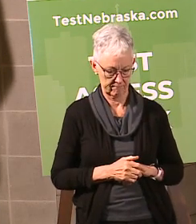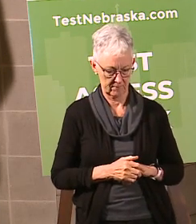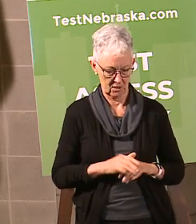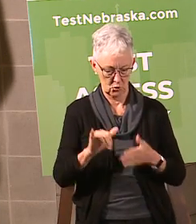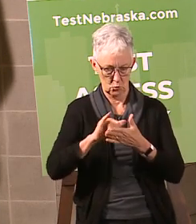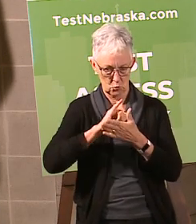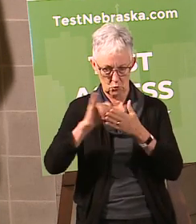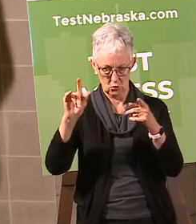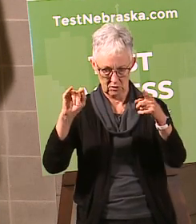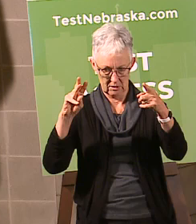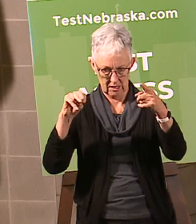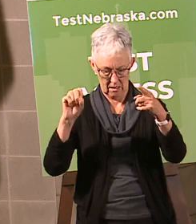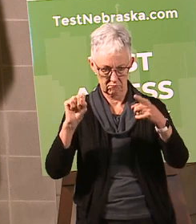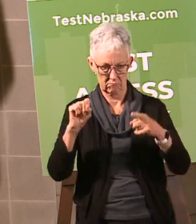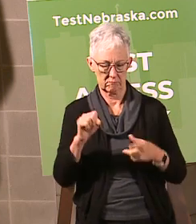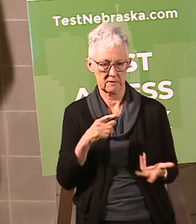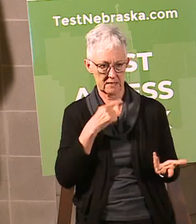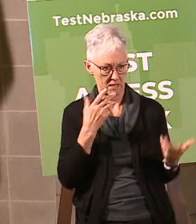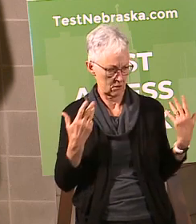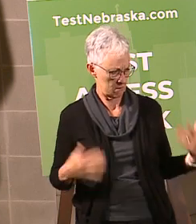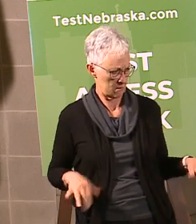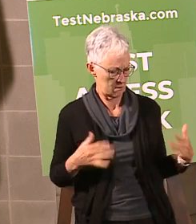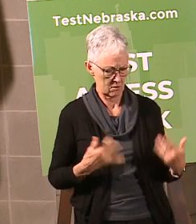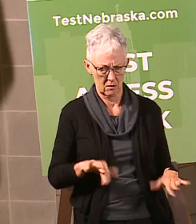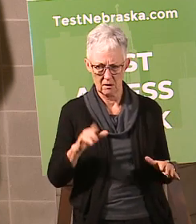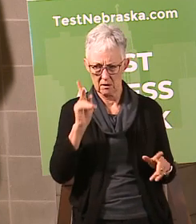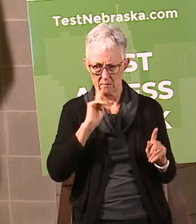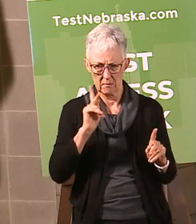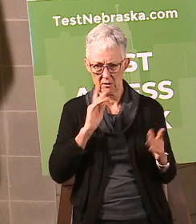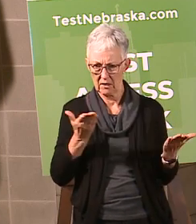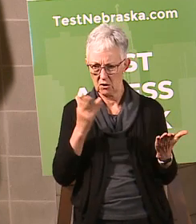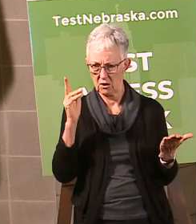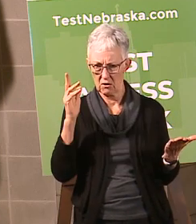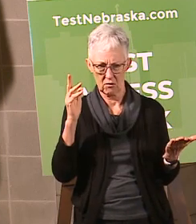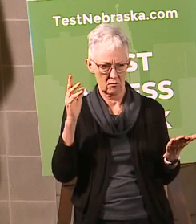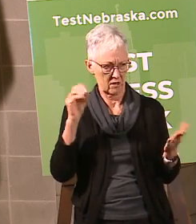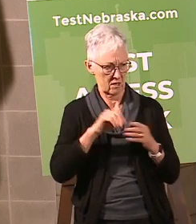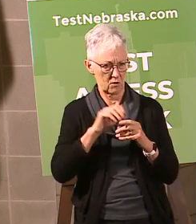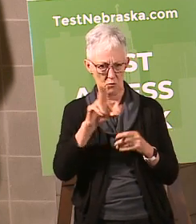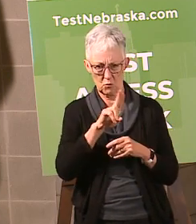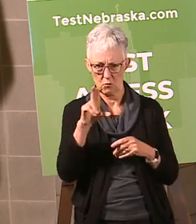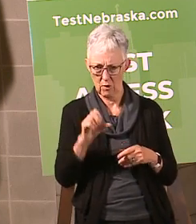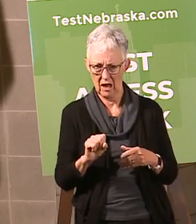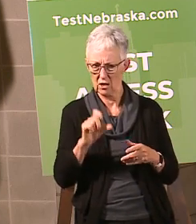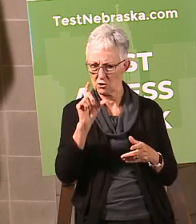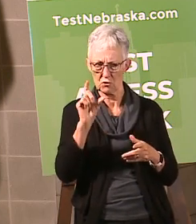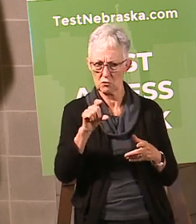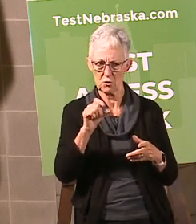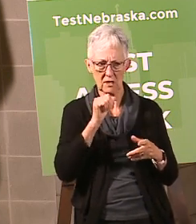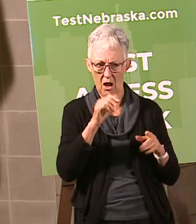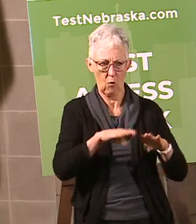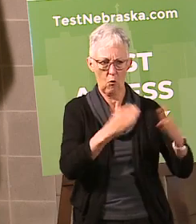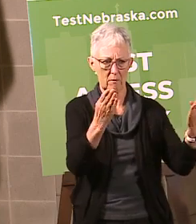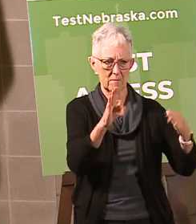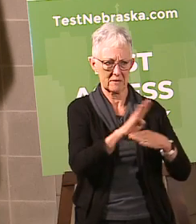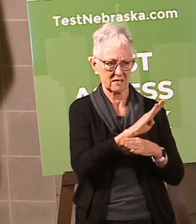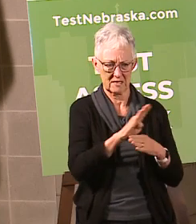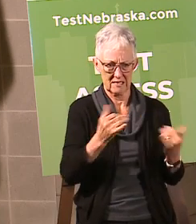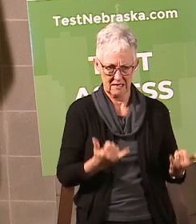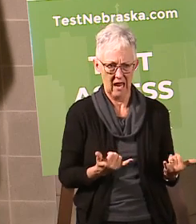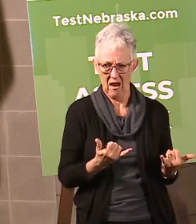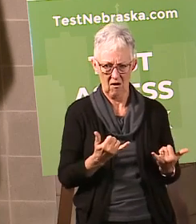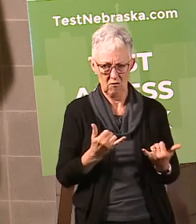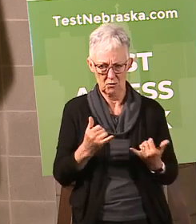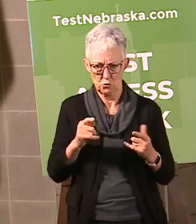their lockdowns before it's wise to do so. Is ending the policies that have led to the progress in the country the best thing to do right now? So again, what we're doing